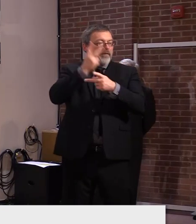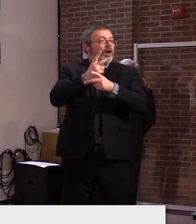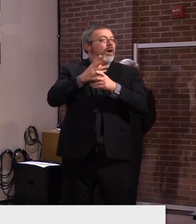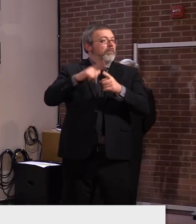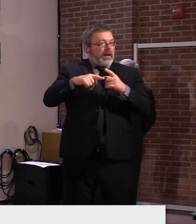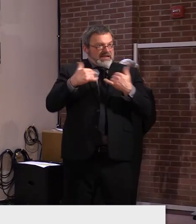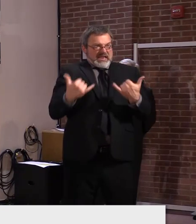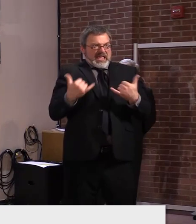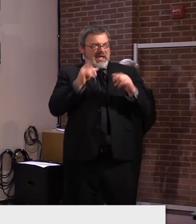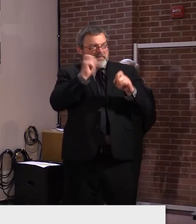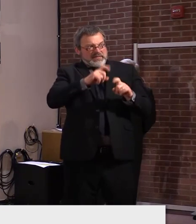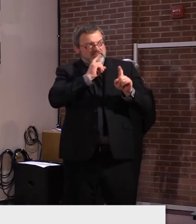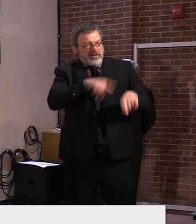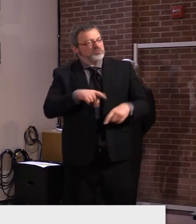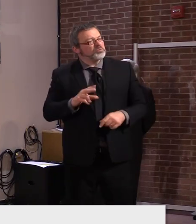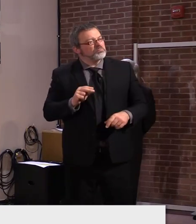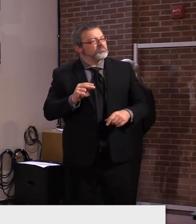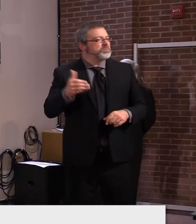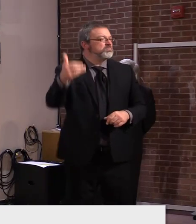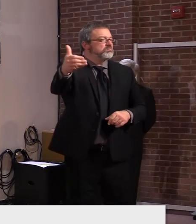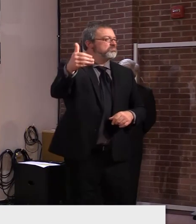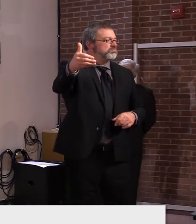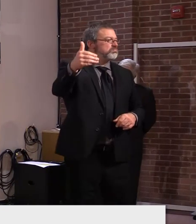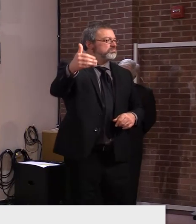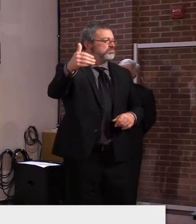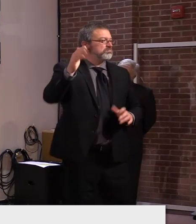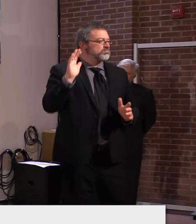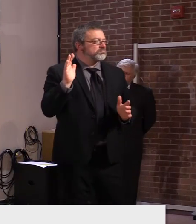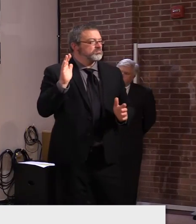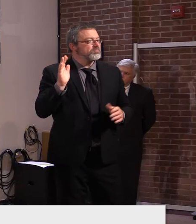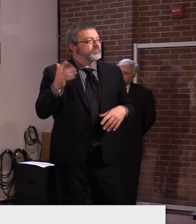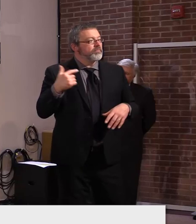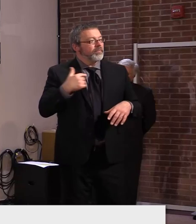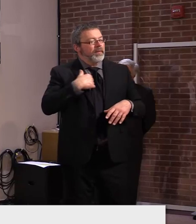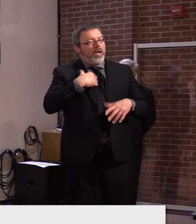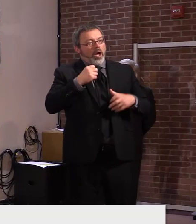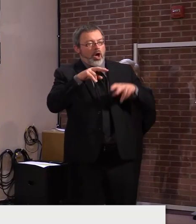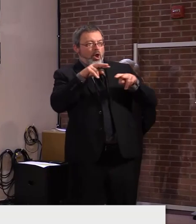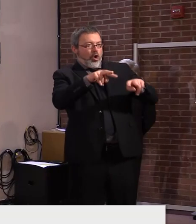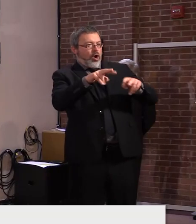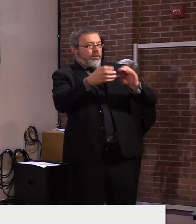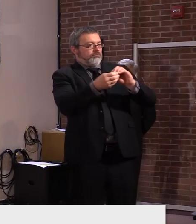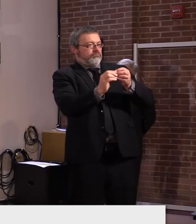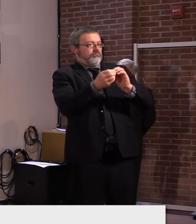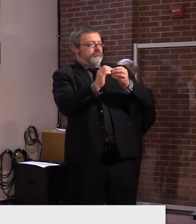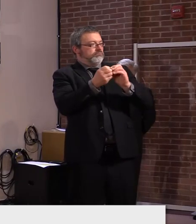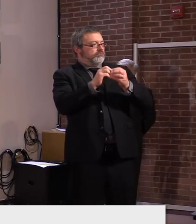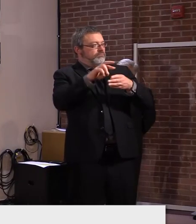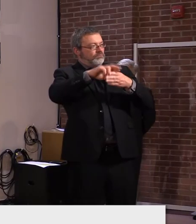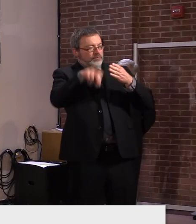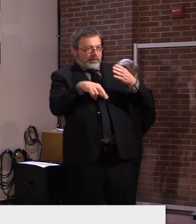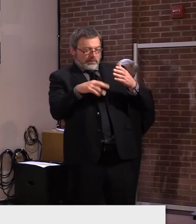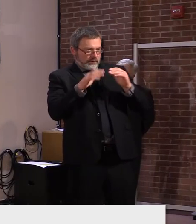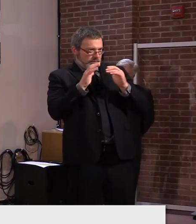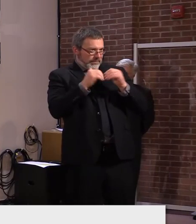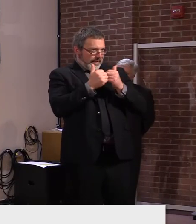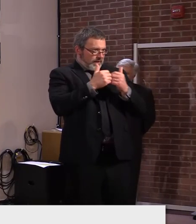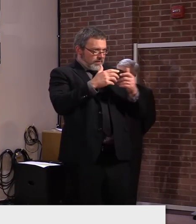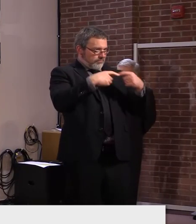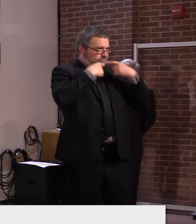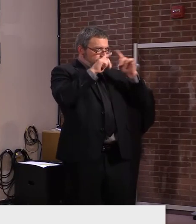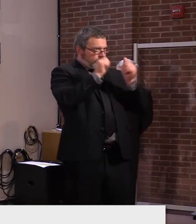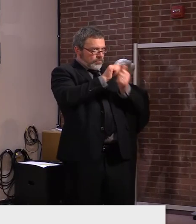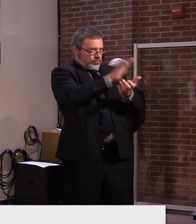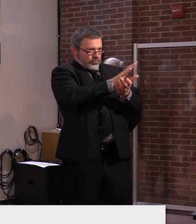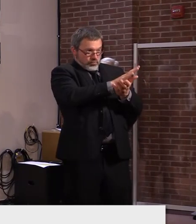cautious and measured and look at the data, as we've done all along. But I think as COVID transitions to an endemic disease that we all have